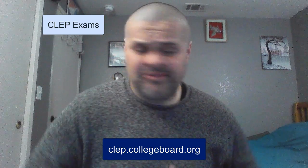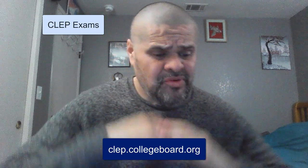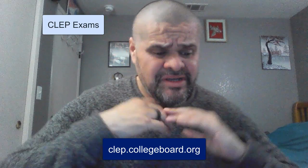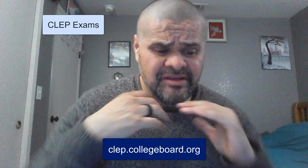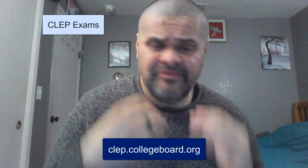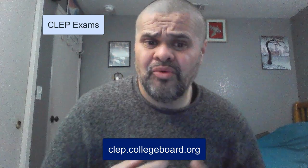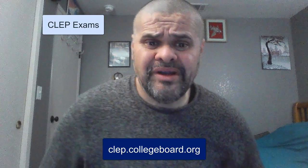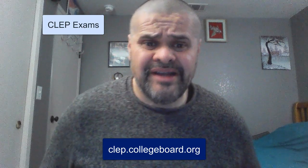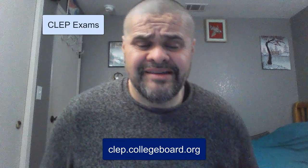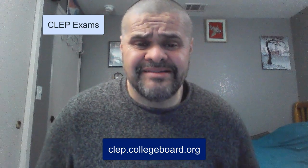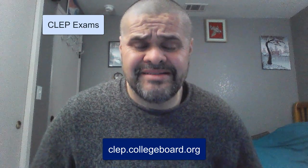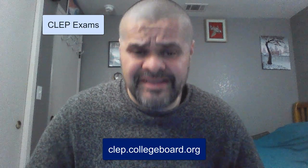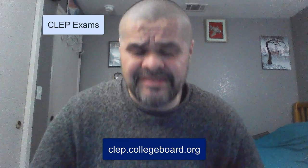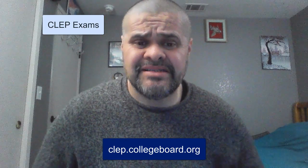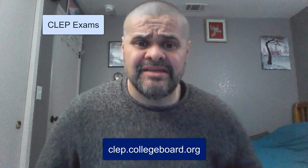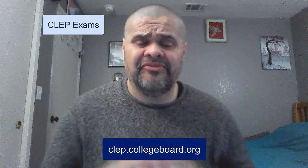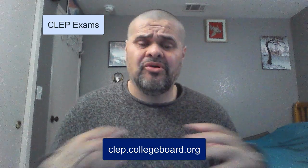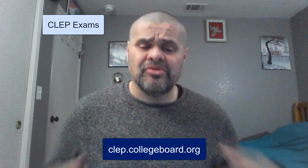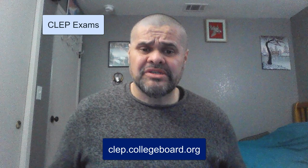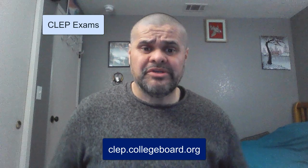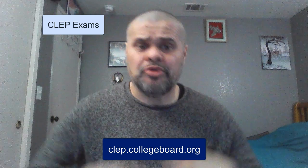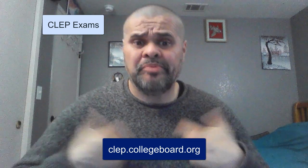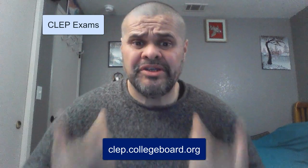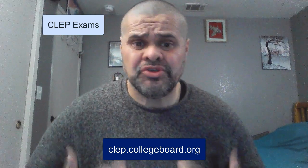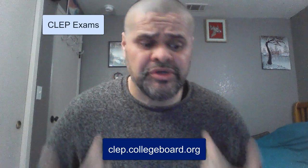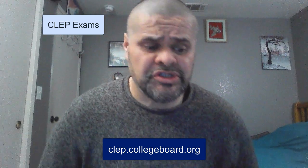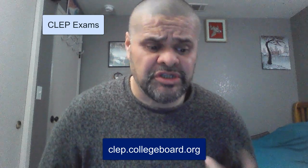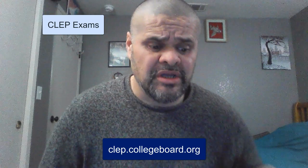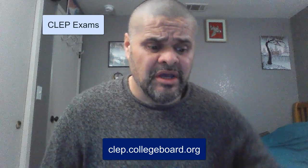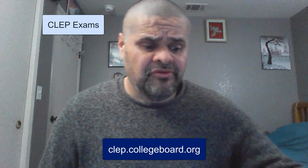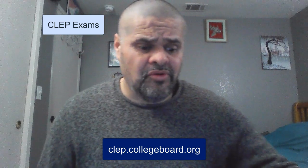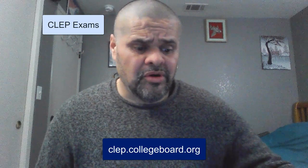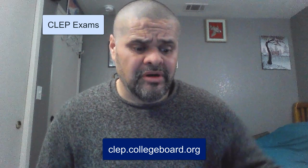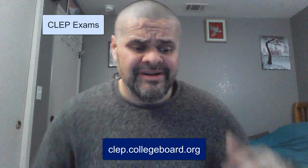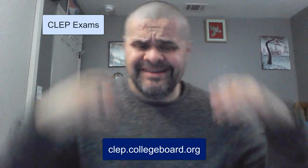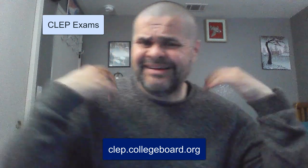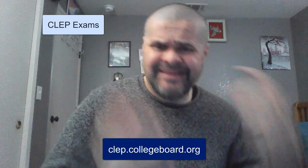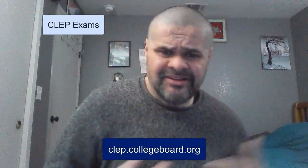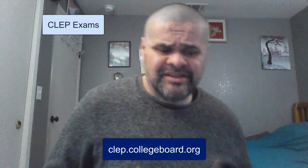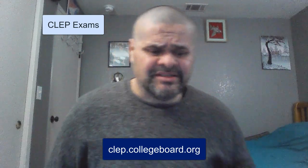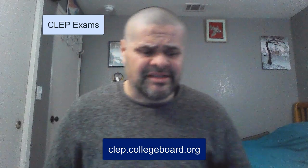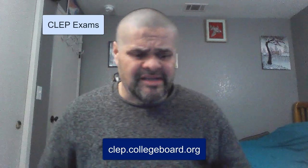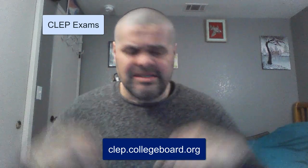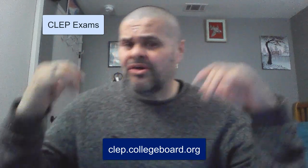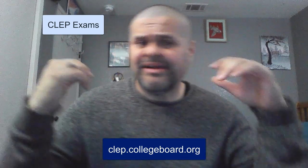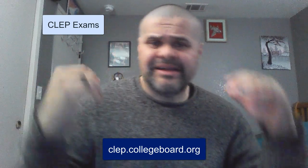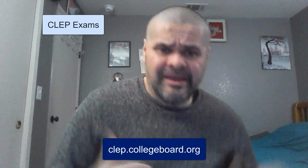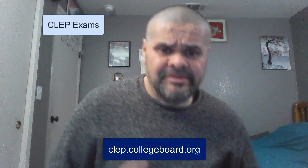you wanna not sit for a whole semester or pay tuition for like a calculus class or like a